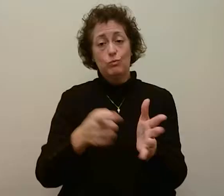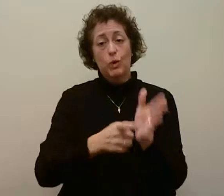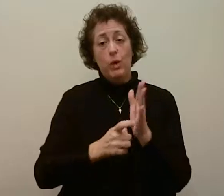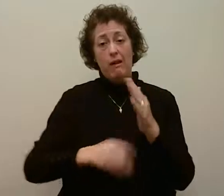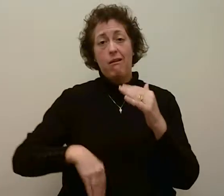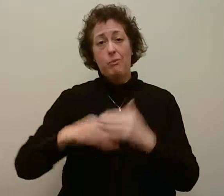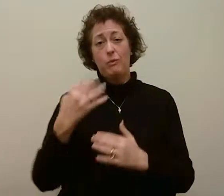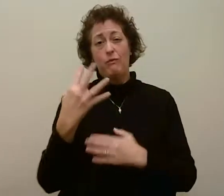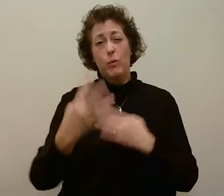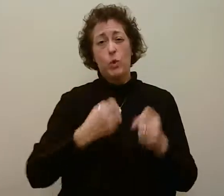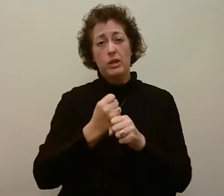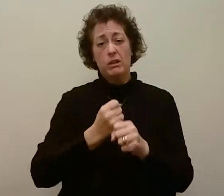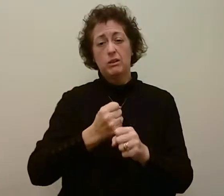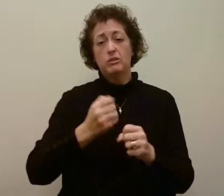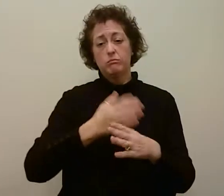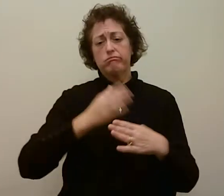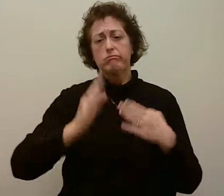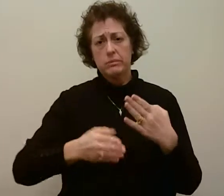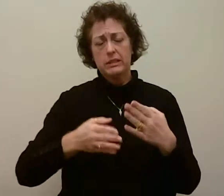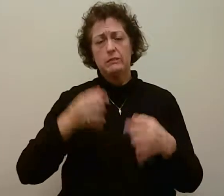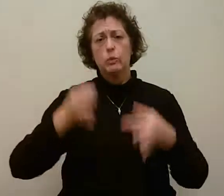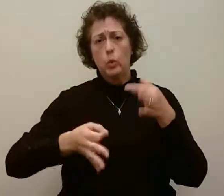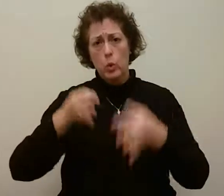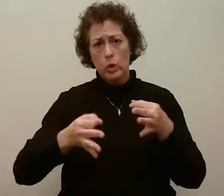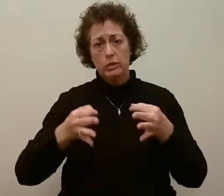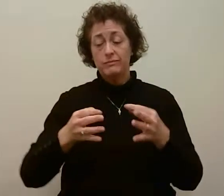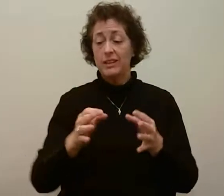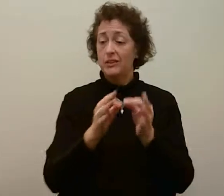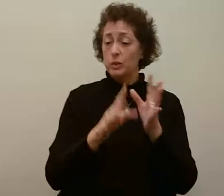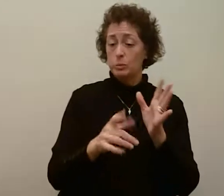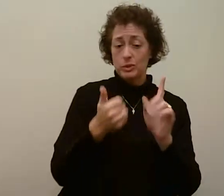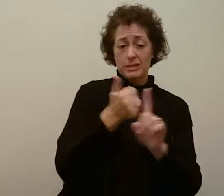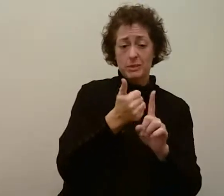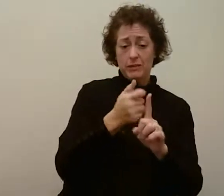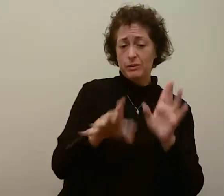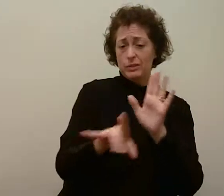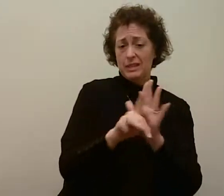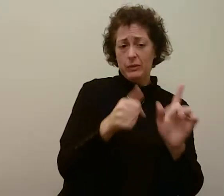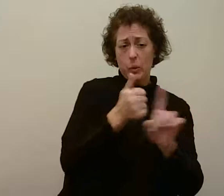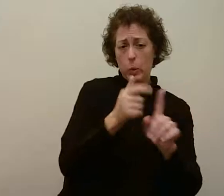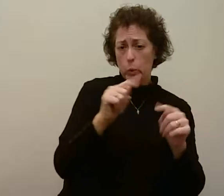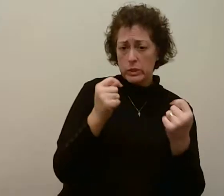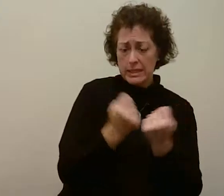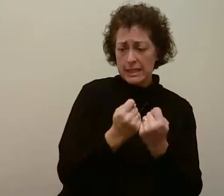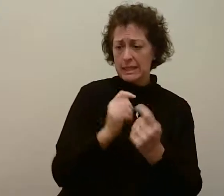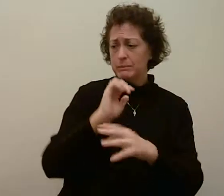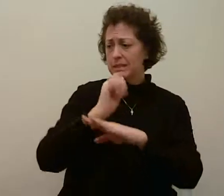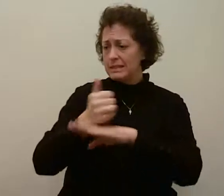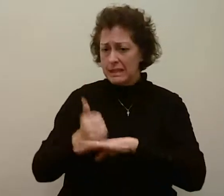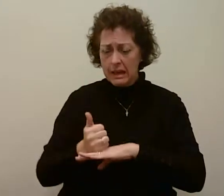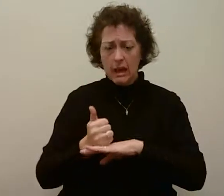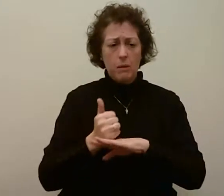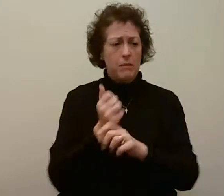their equipment, the space, how they were set up. This had never been done before, so there were no standards, there was no criteria